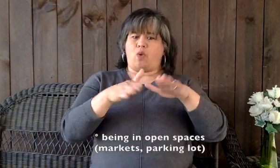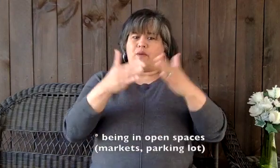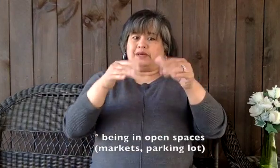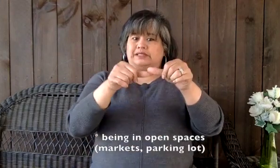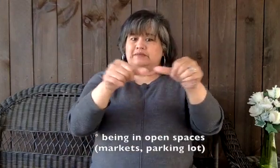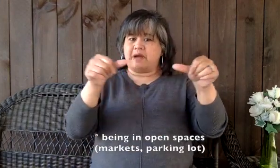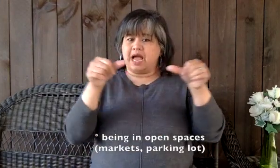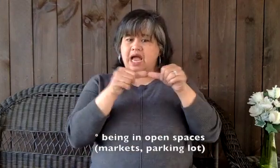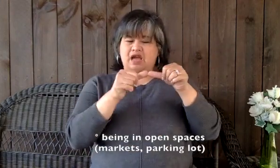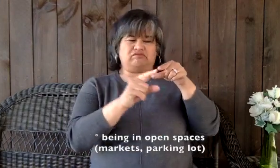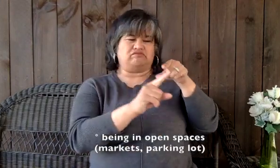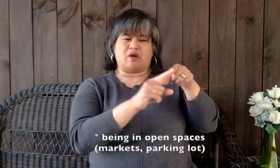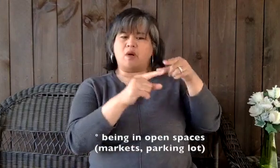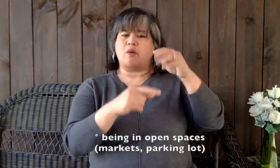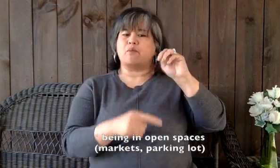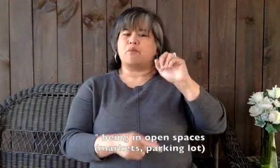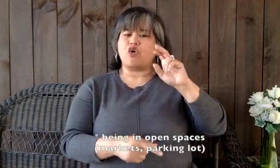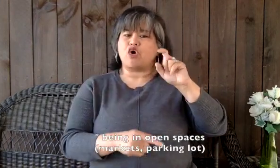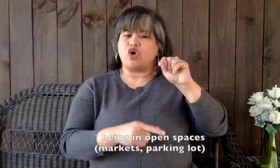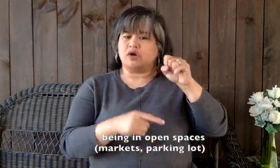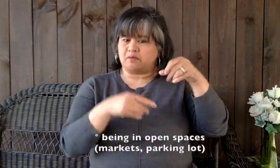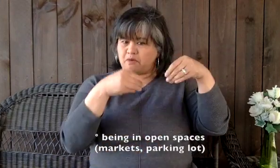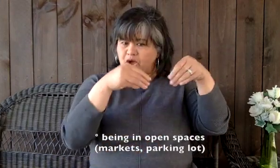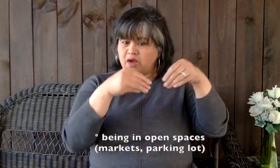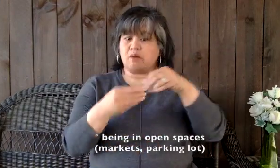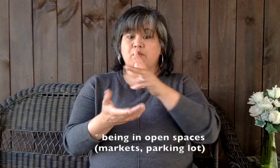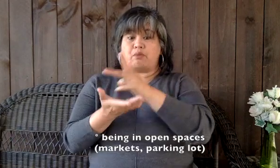being in open spaces, markets, parking lots,